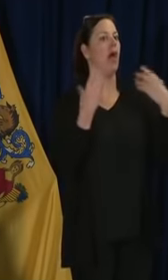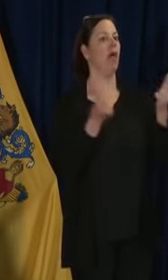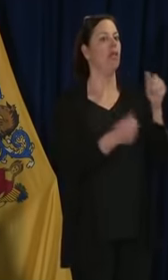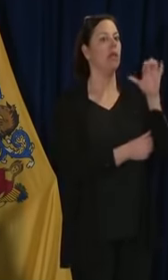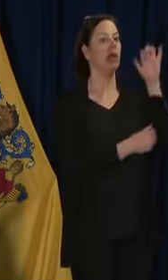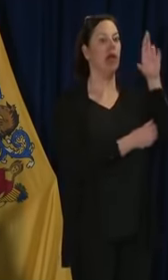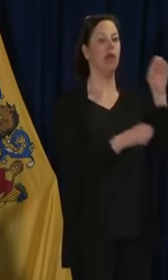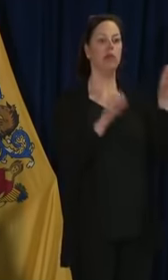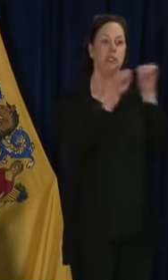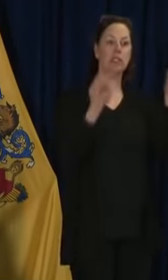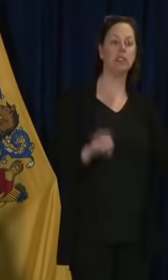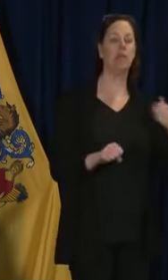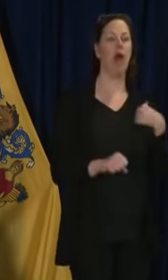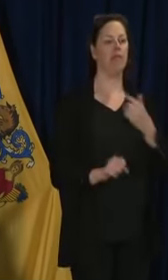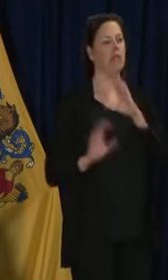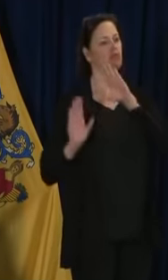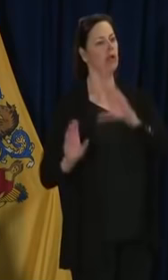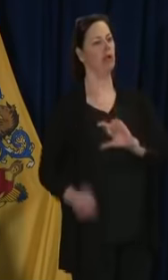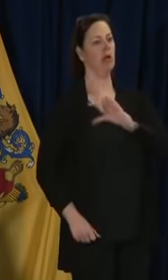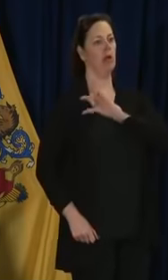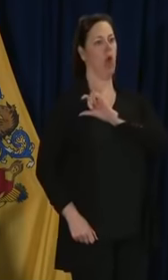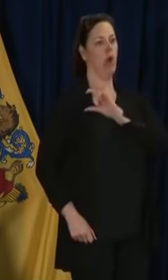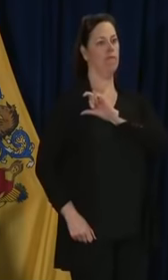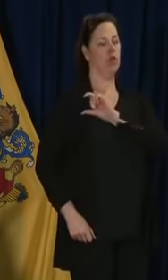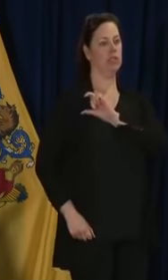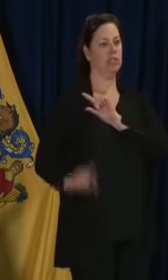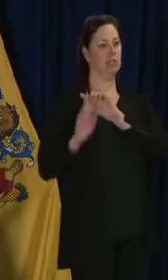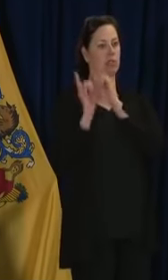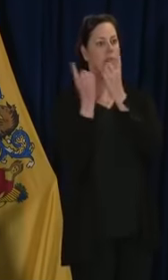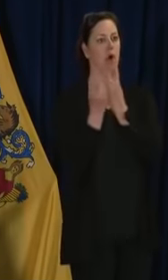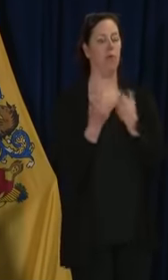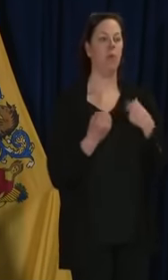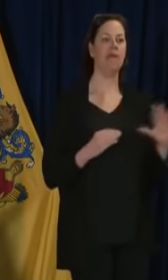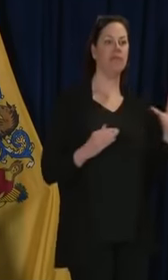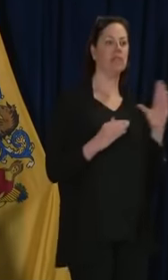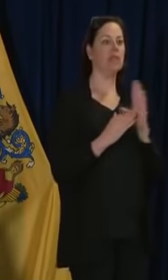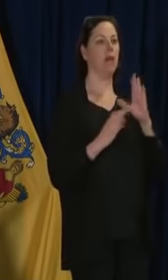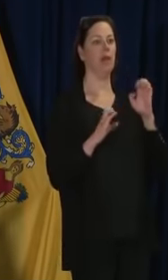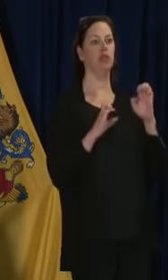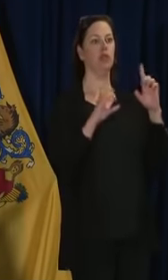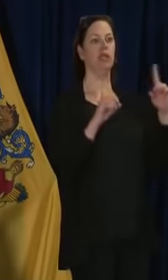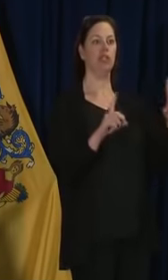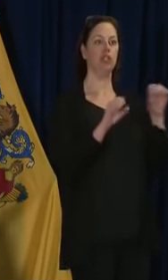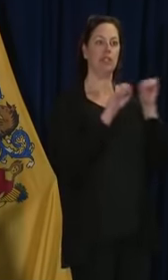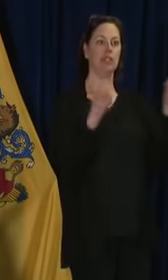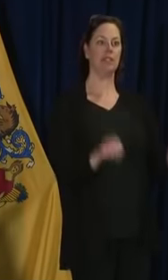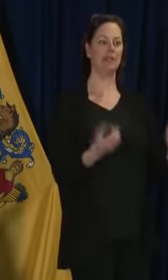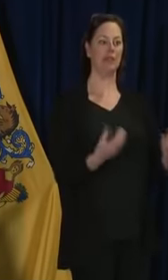incredible law enforcement, number one educational system in America, a National Guard that's second to